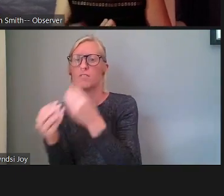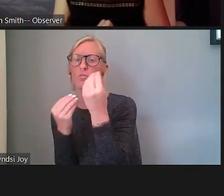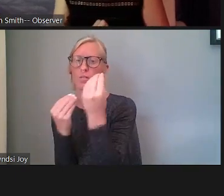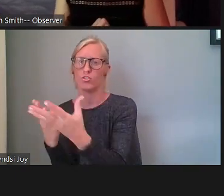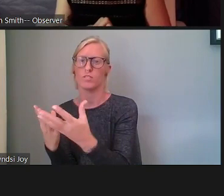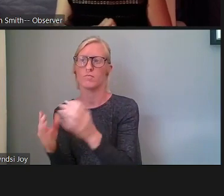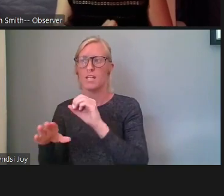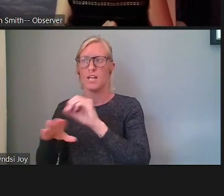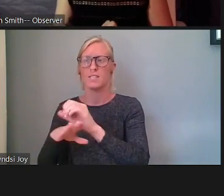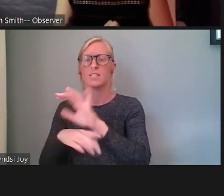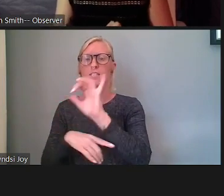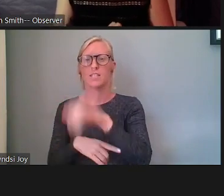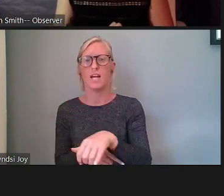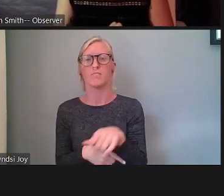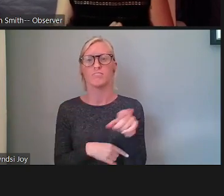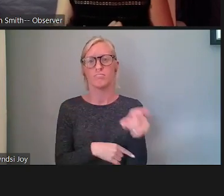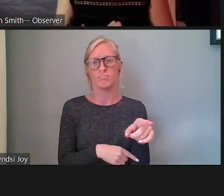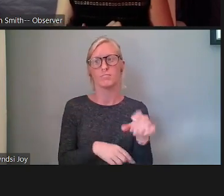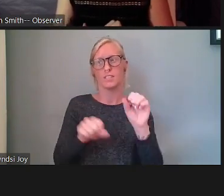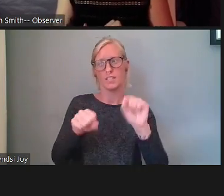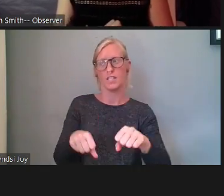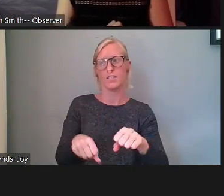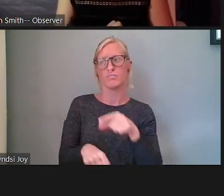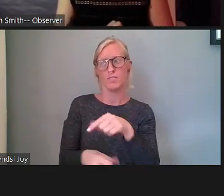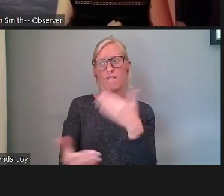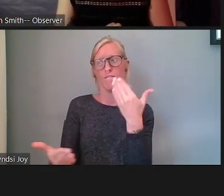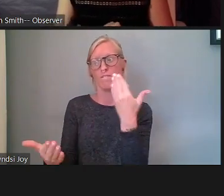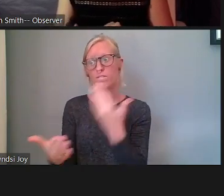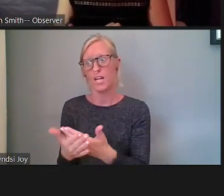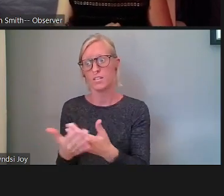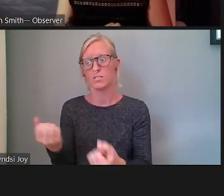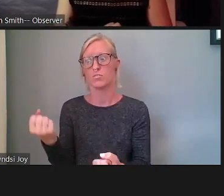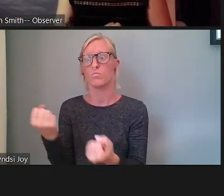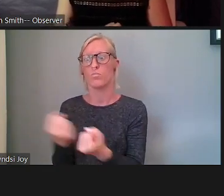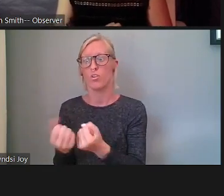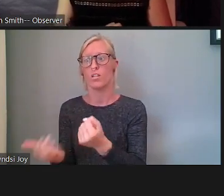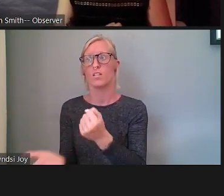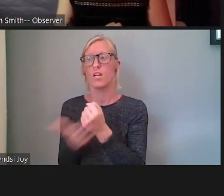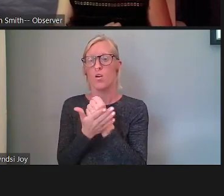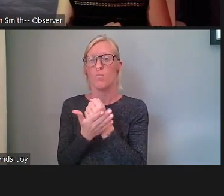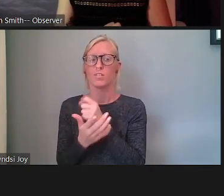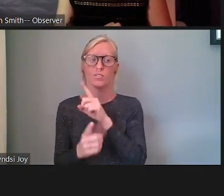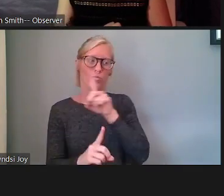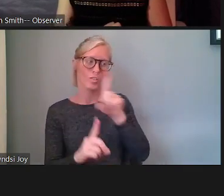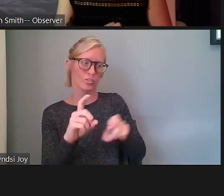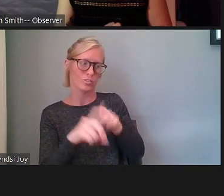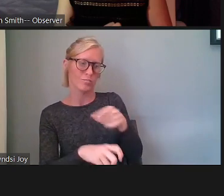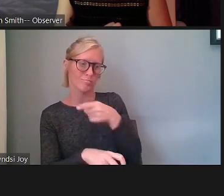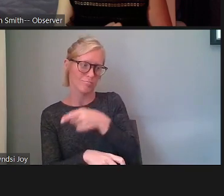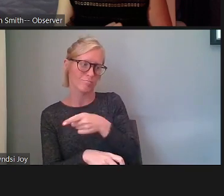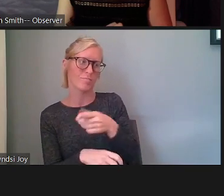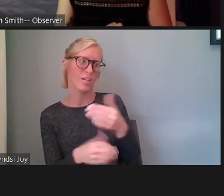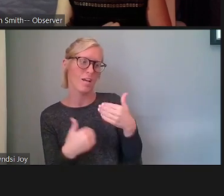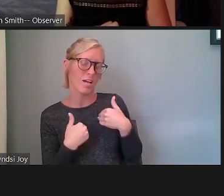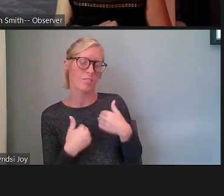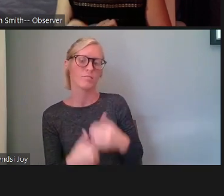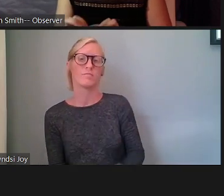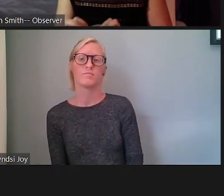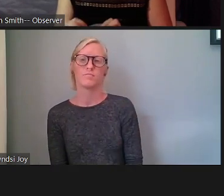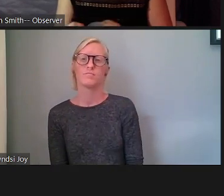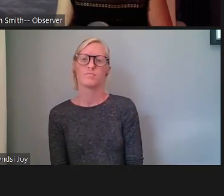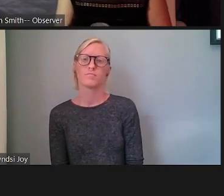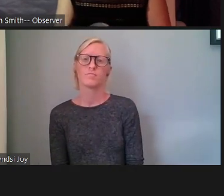can do as well, because facts will help with answering the questions that your employees might have. And providing